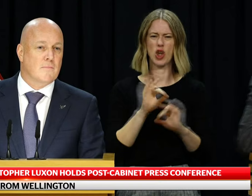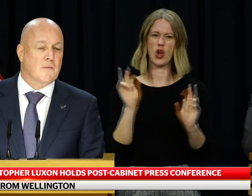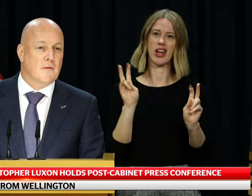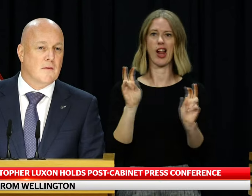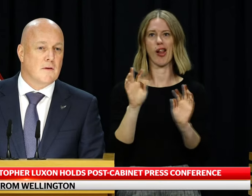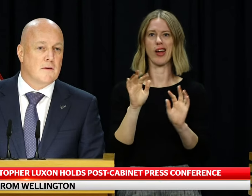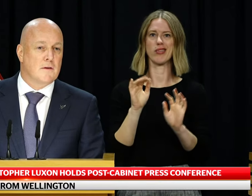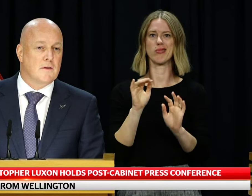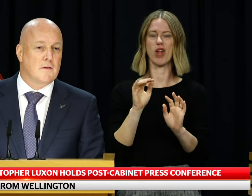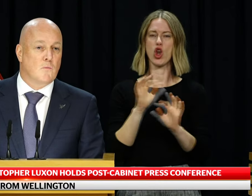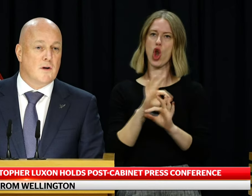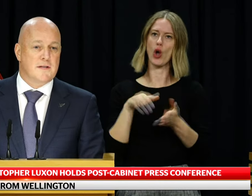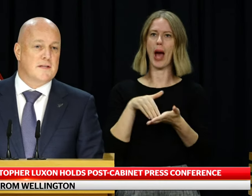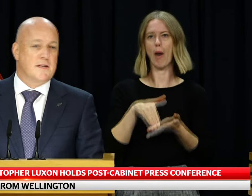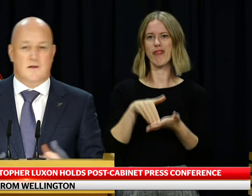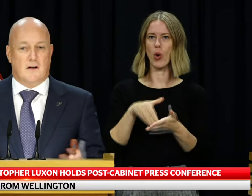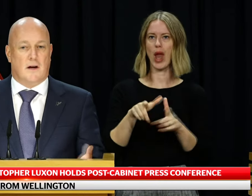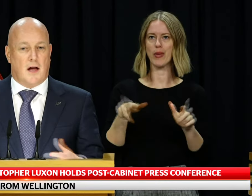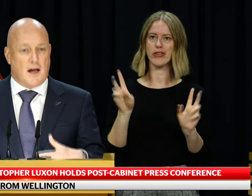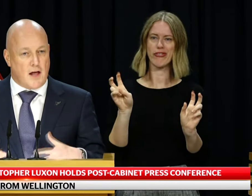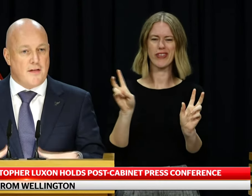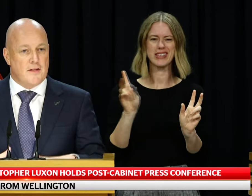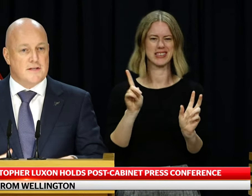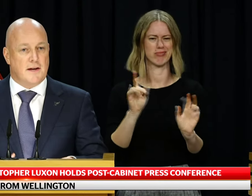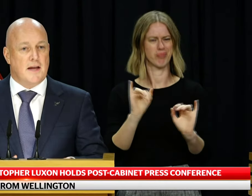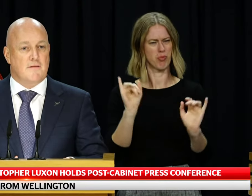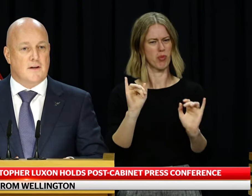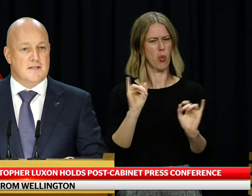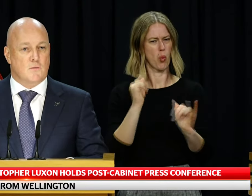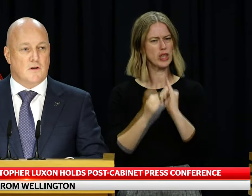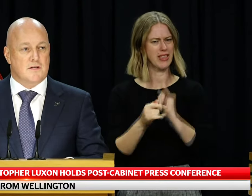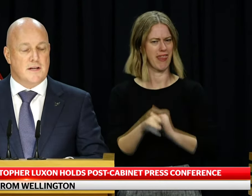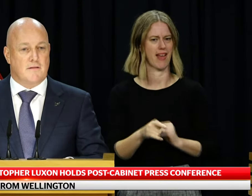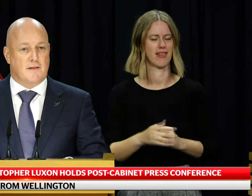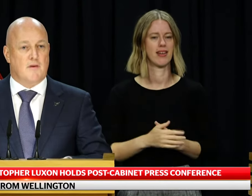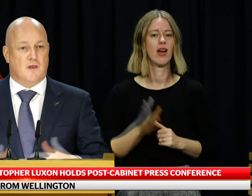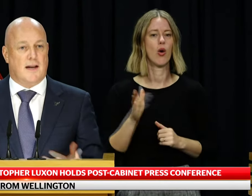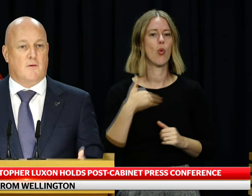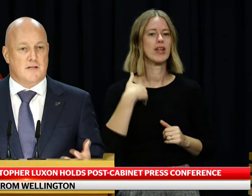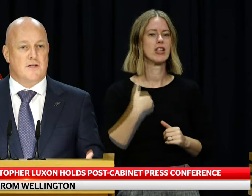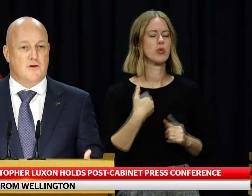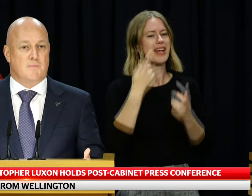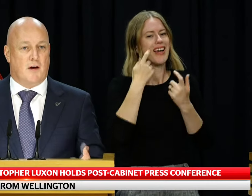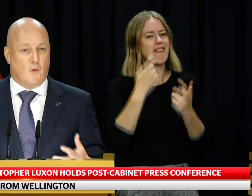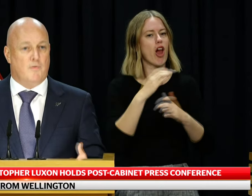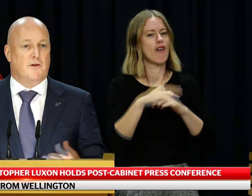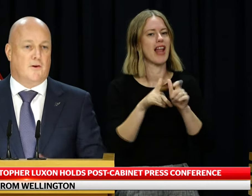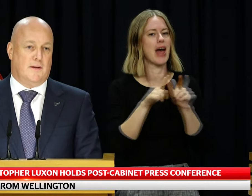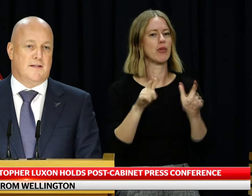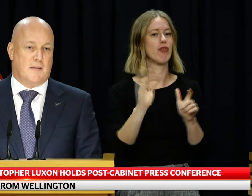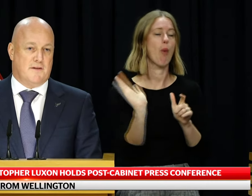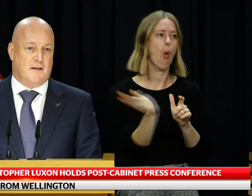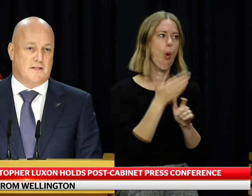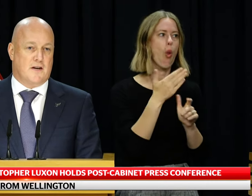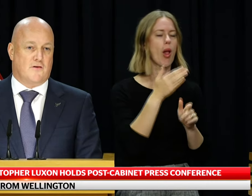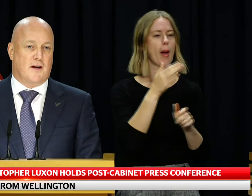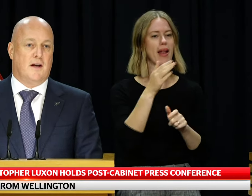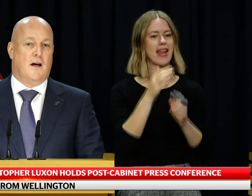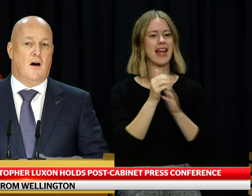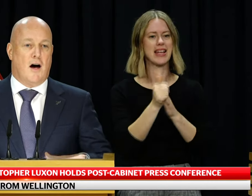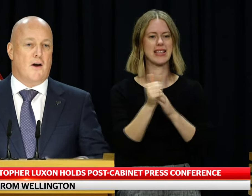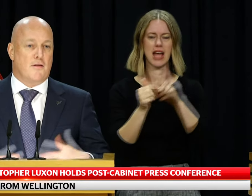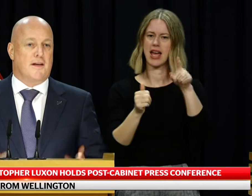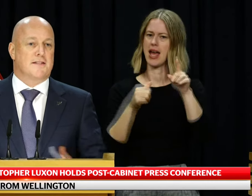unhelpful, isn't it? Well, it's not. I think there's a need for us to watch the inflammatory language that's used by all political leaders up and down this